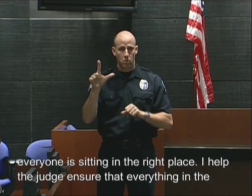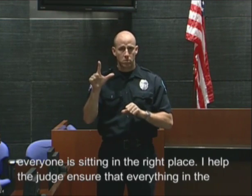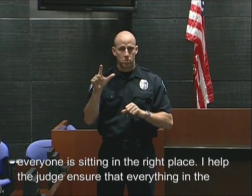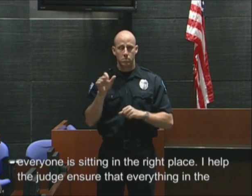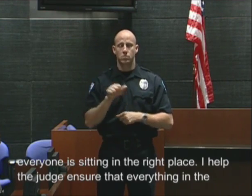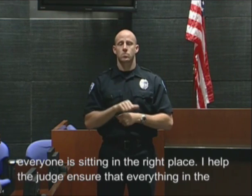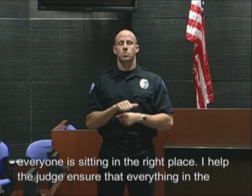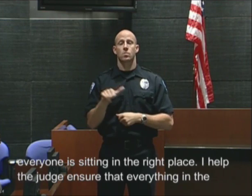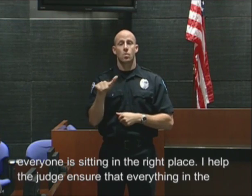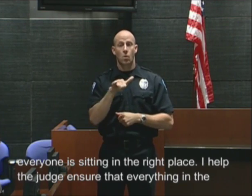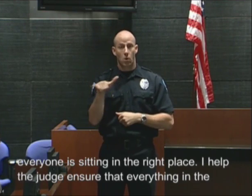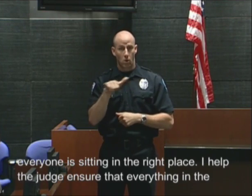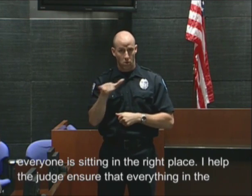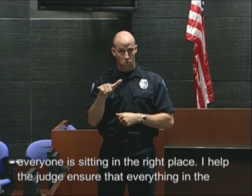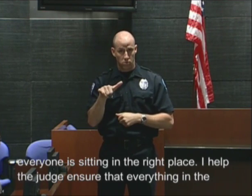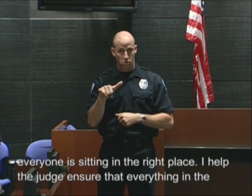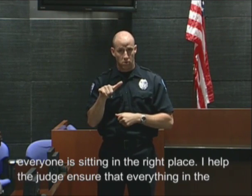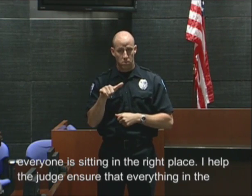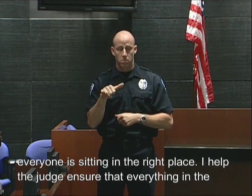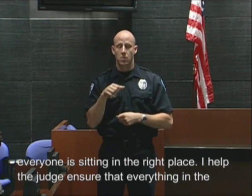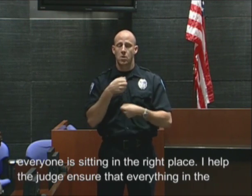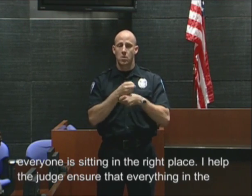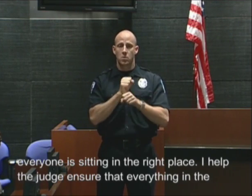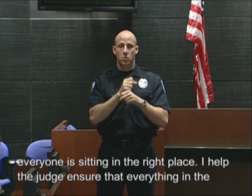I also make sure everyone is sitting in the right place.